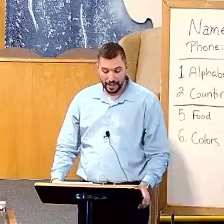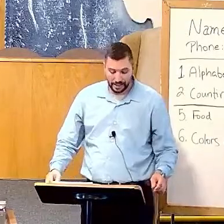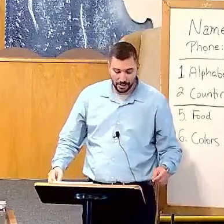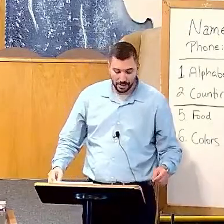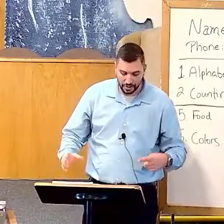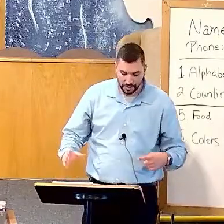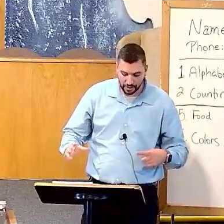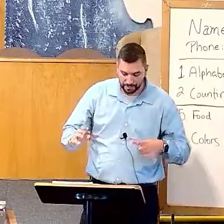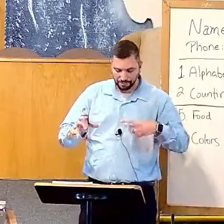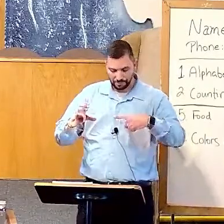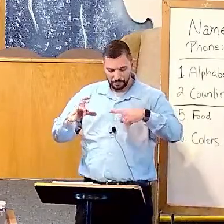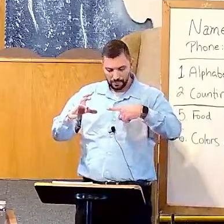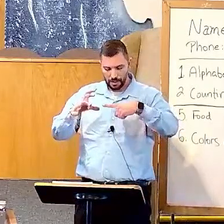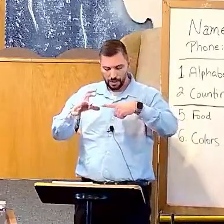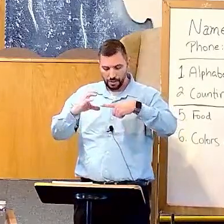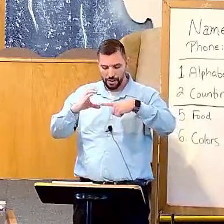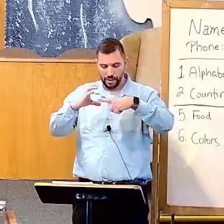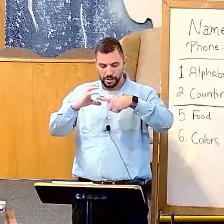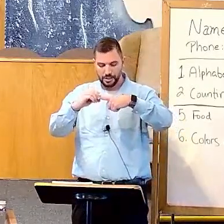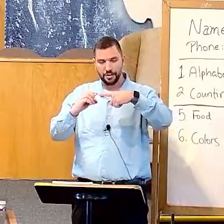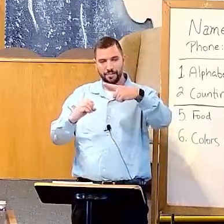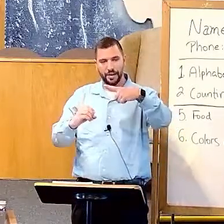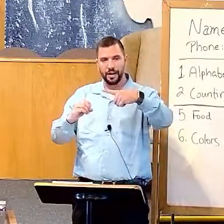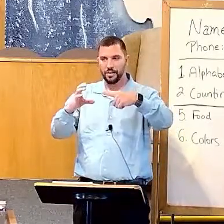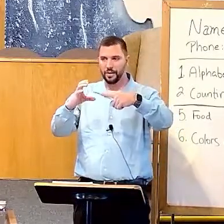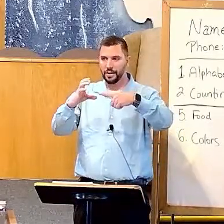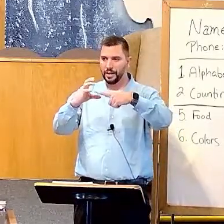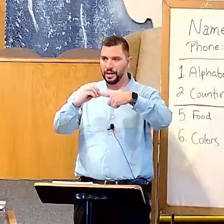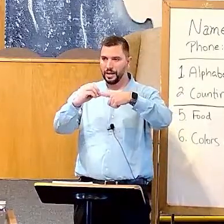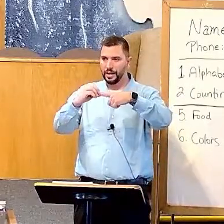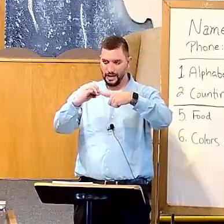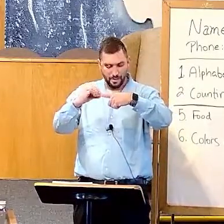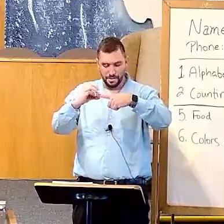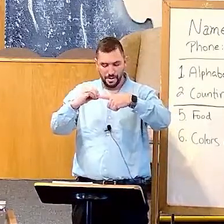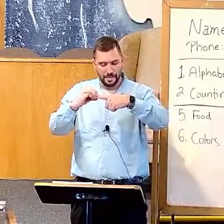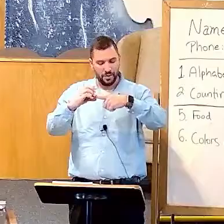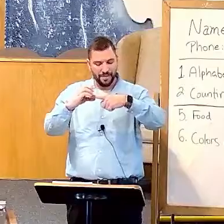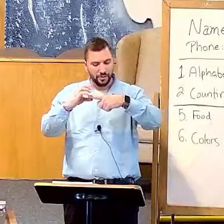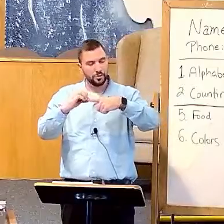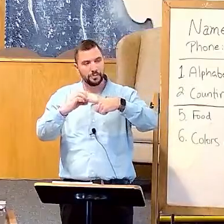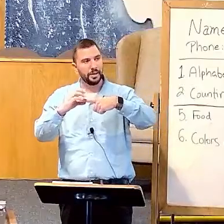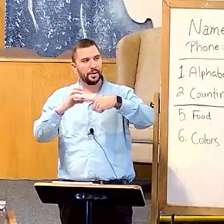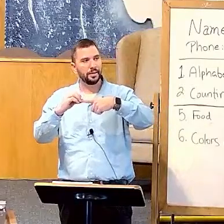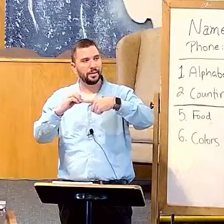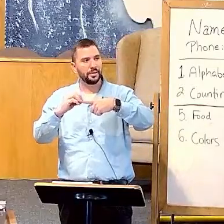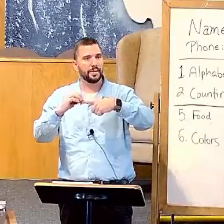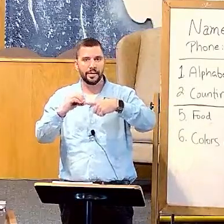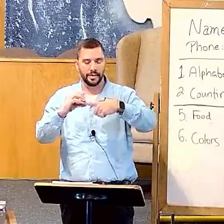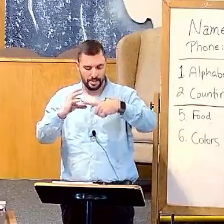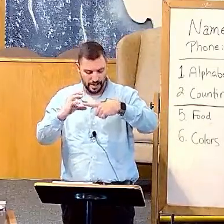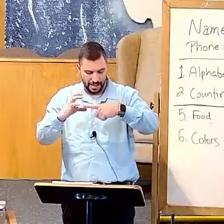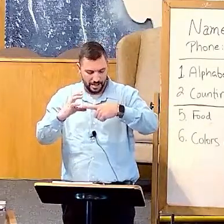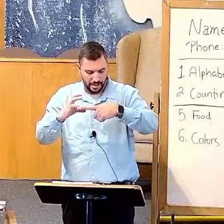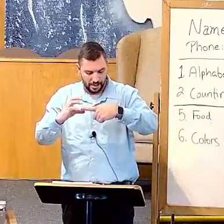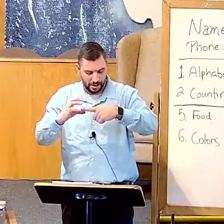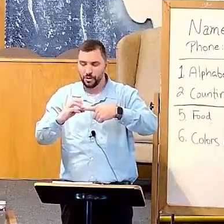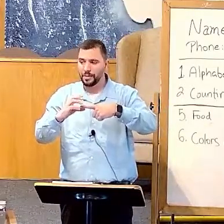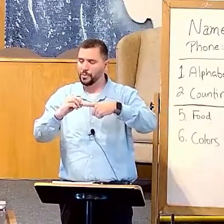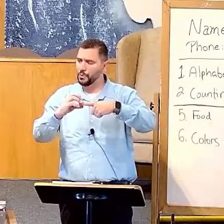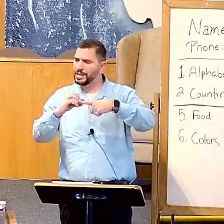Beans, you're going to stick your finger out, and I don't know, my wife told me, she's not in here, she told me the reason why